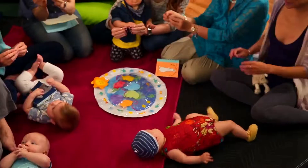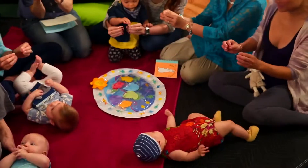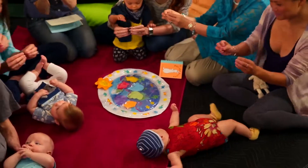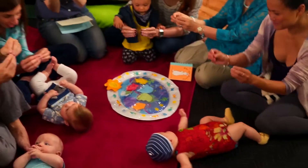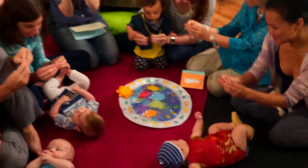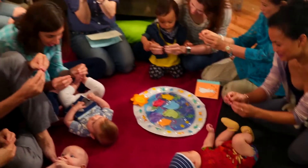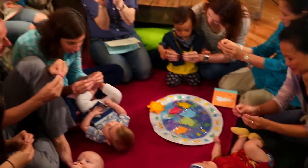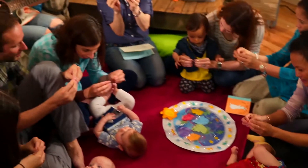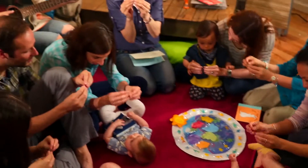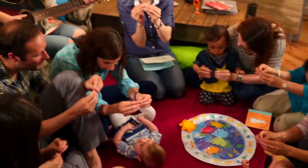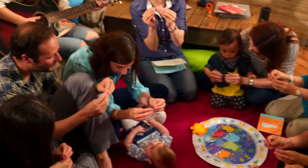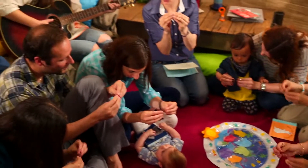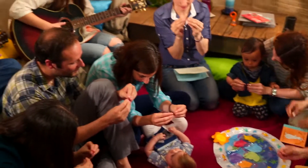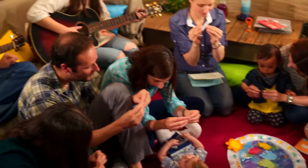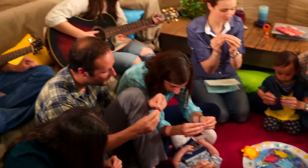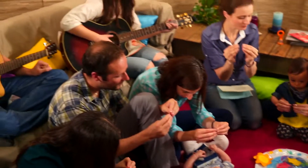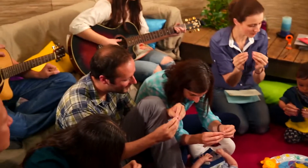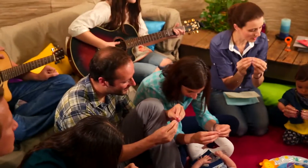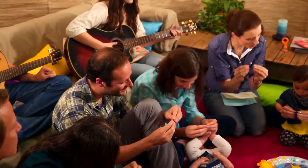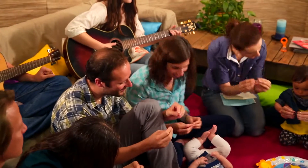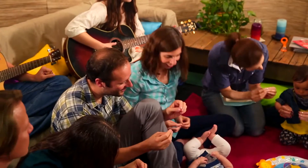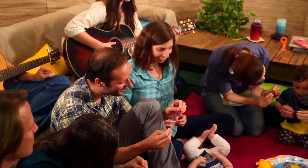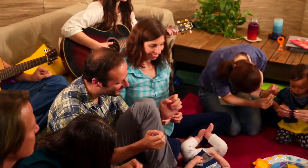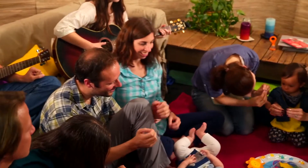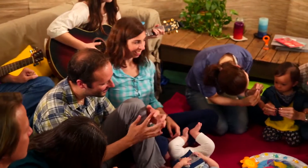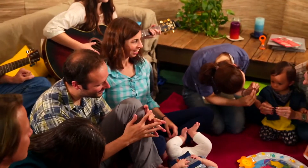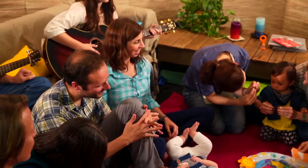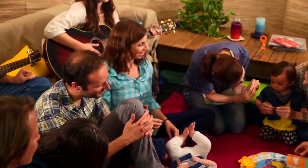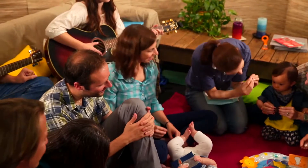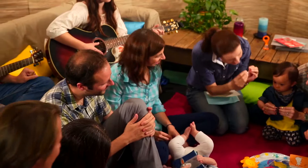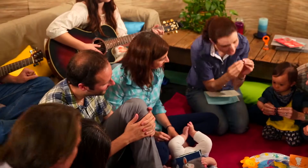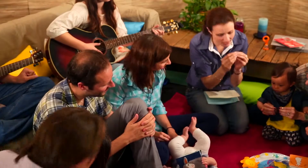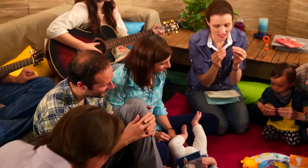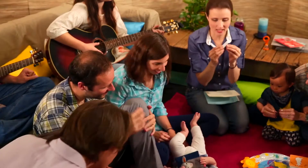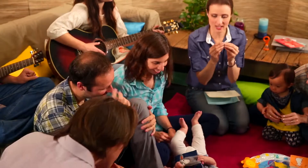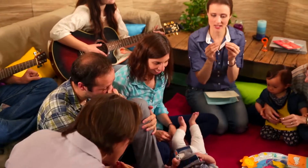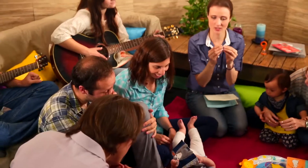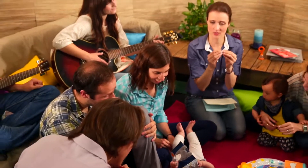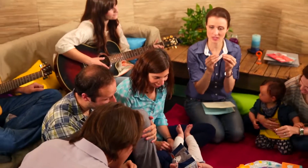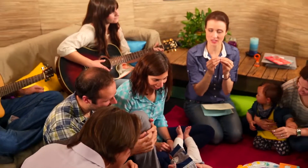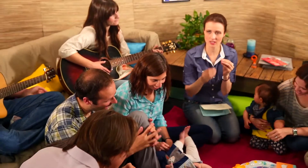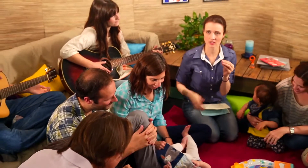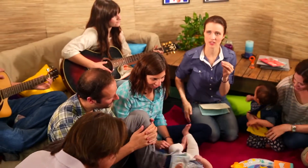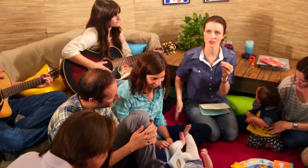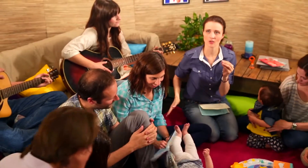Is that good tempo-wise for you guys? More? More? More? More? Let's sing it again. Ready? Okay.